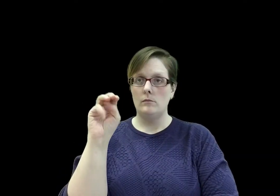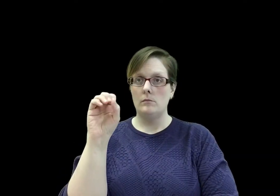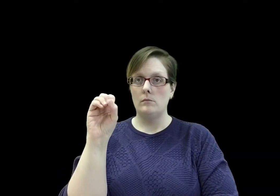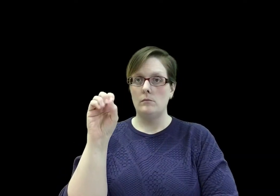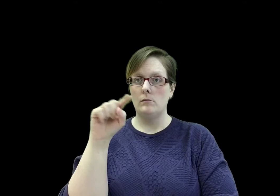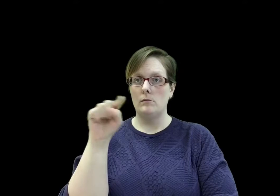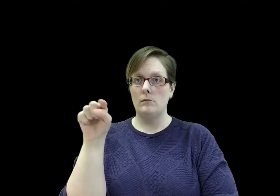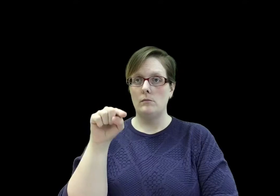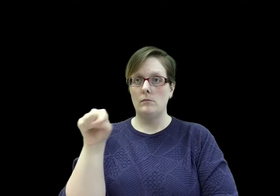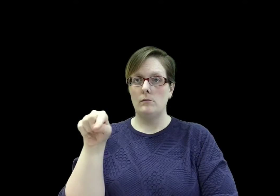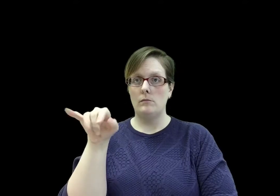homozygous.